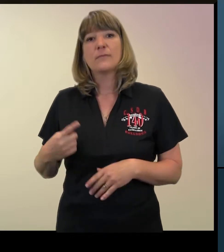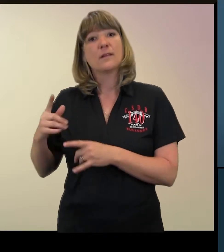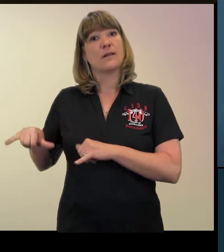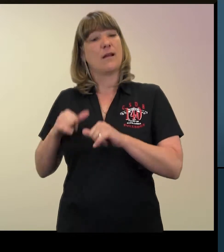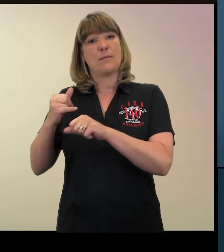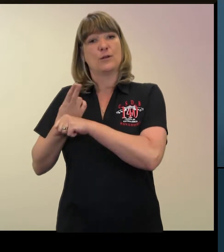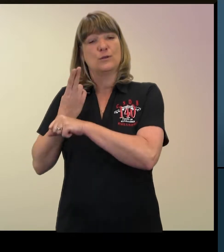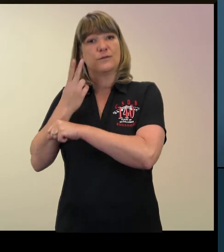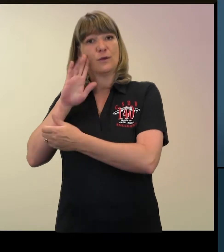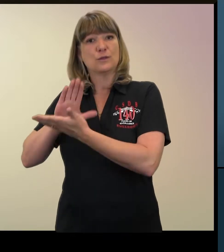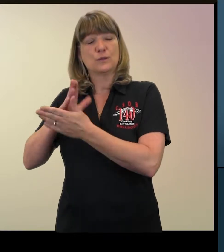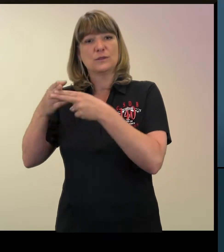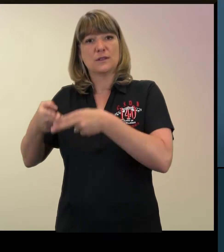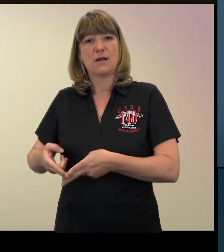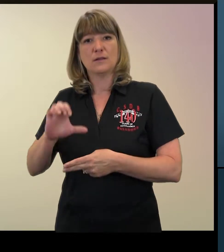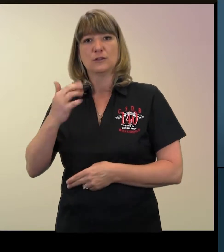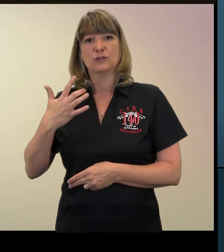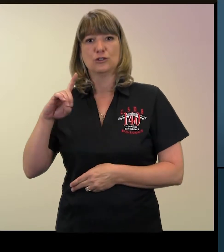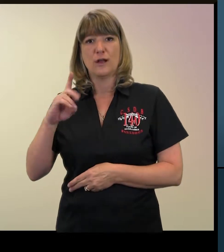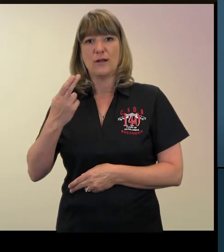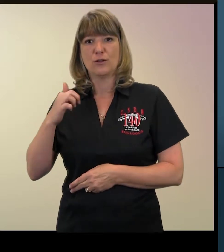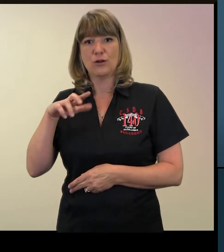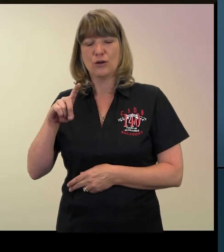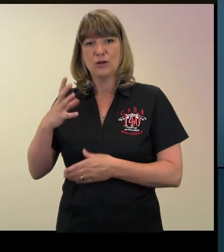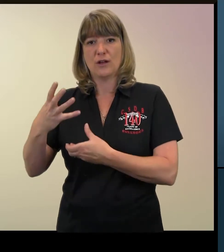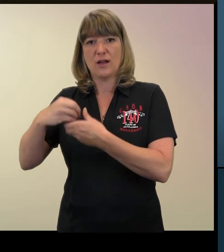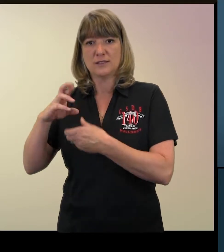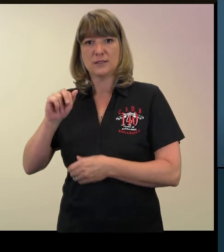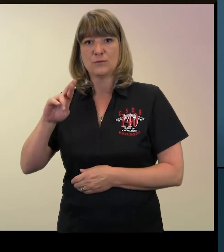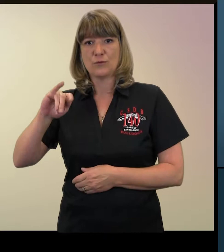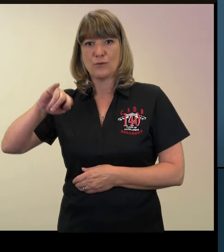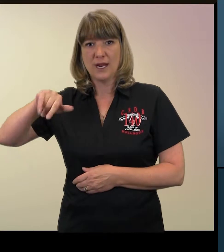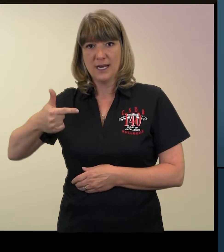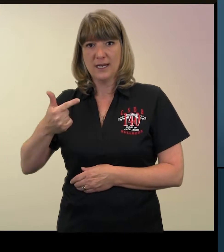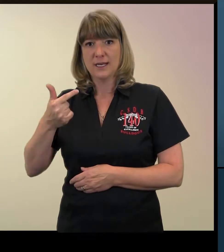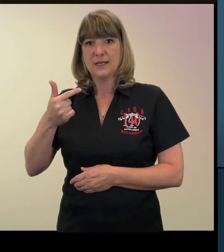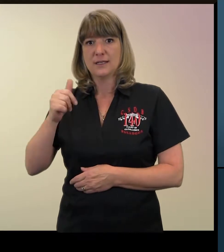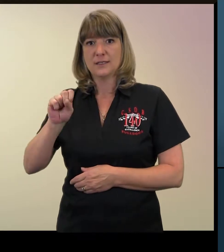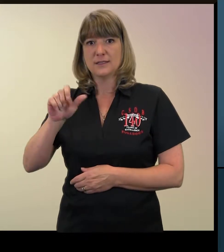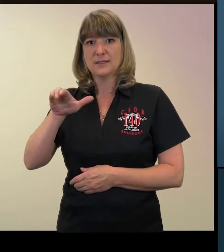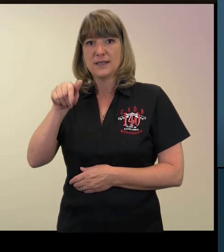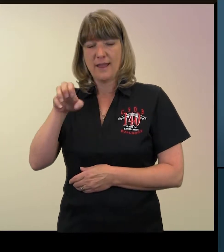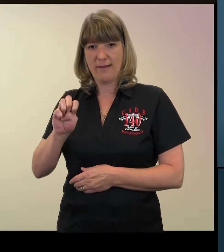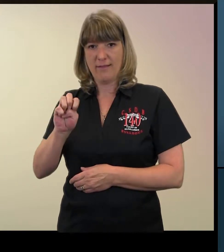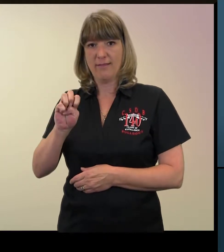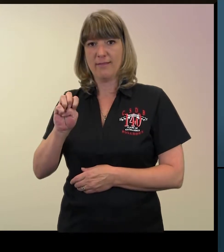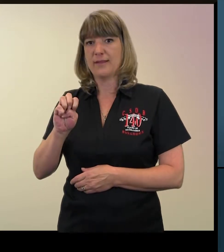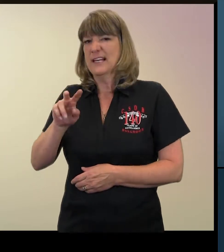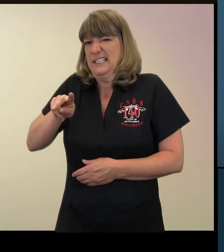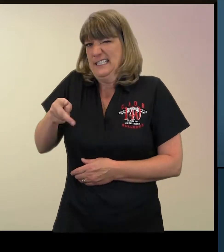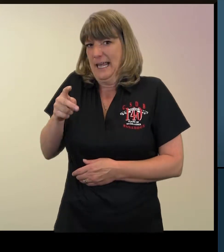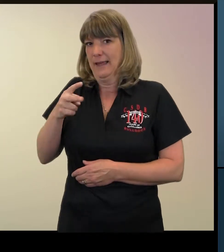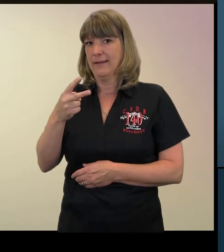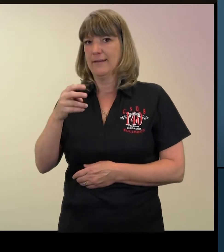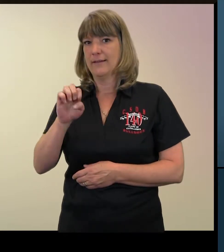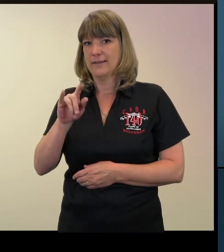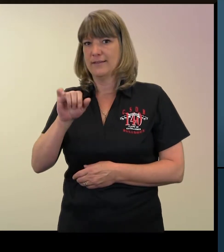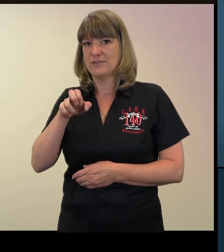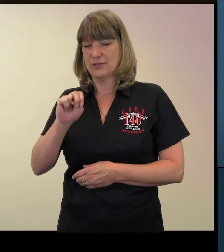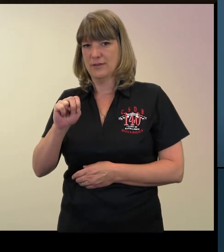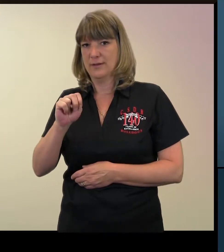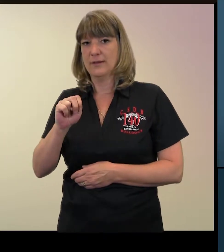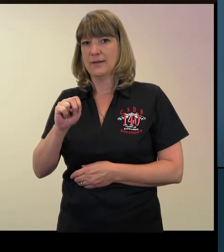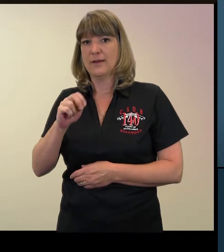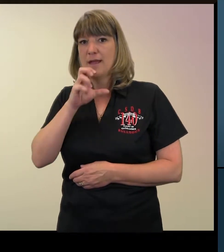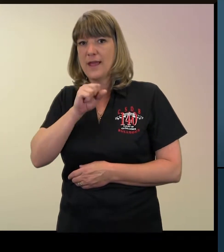in schools is called the Childhood Autism Rating Scale. It's now on the 2nd edition. That's for children ages 2 and up.